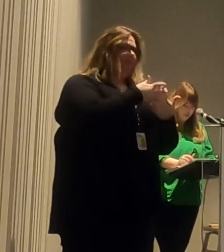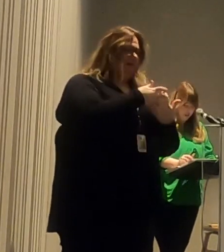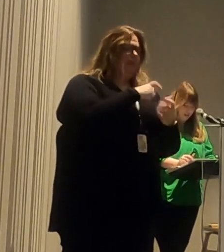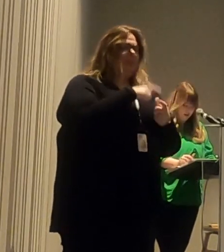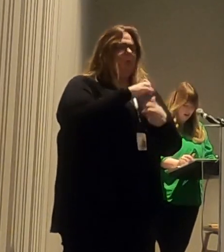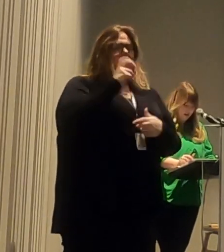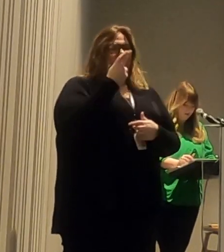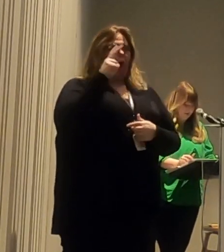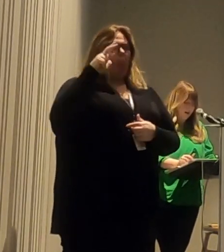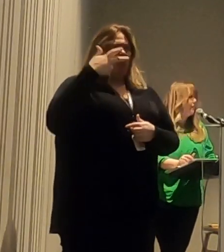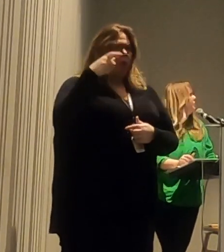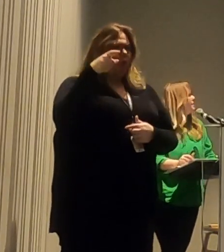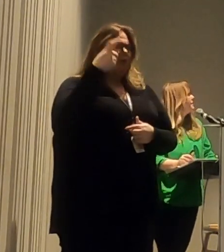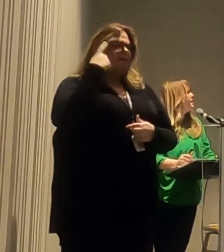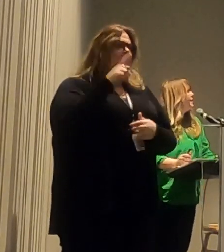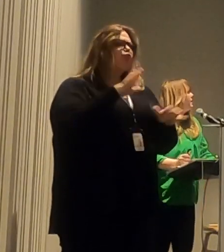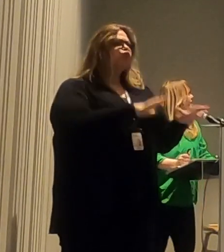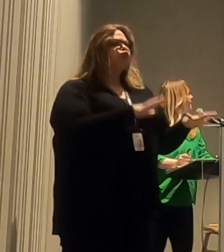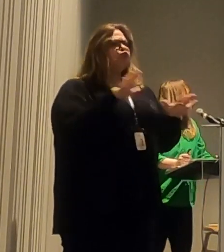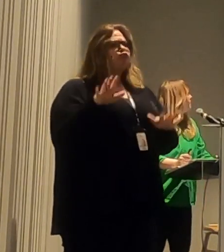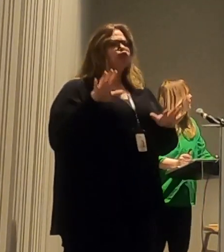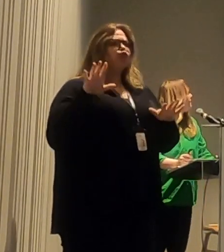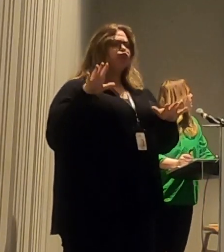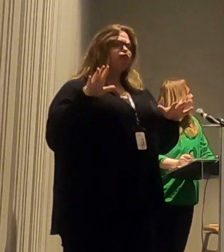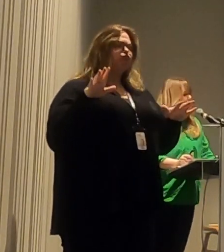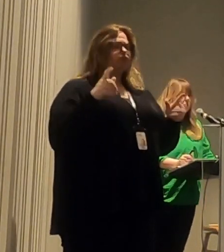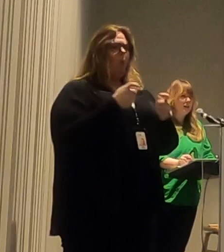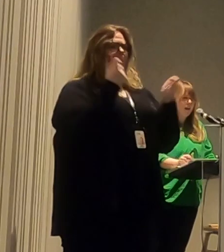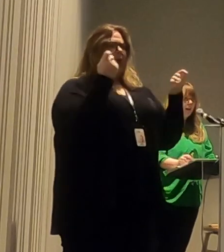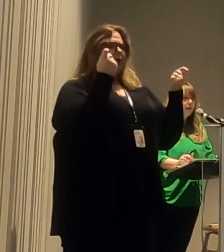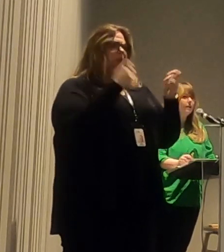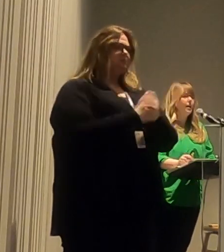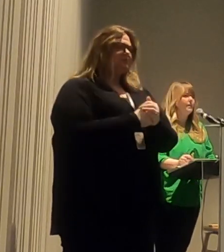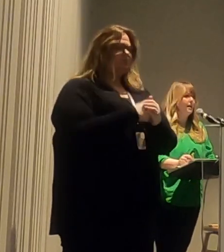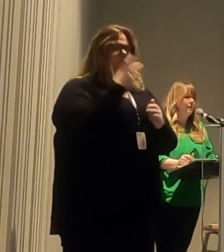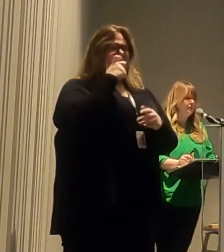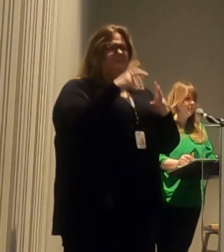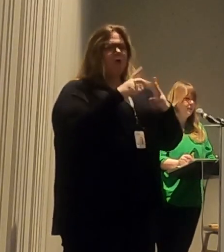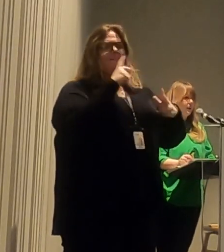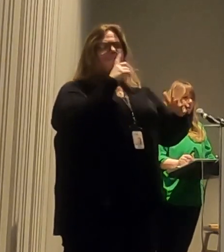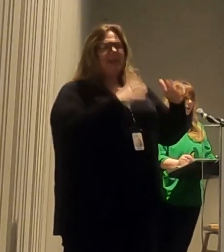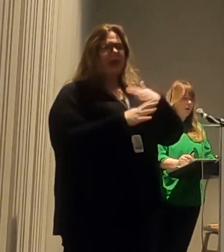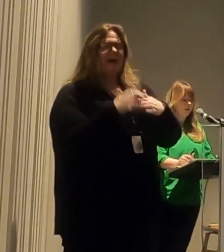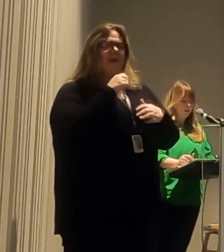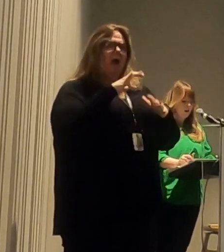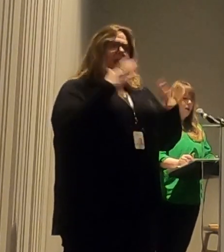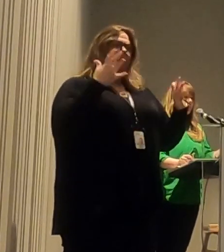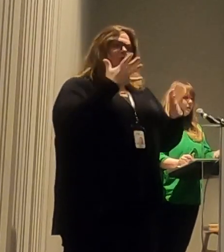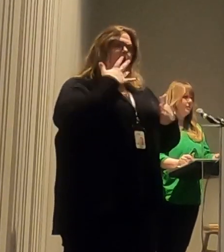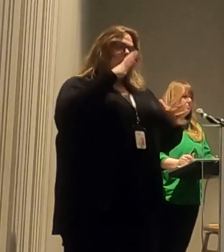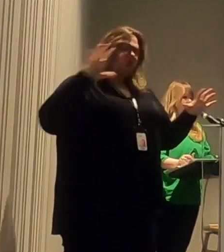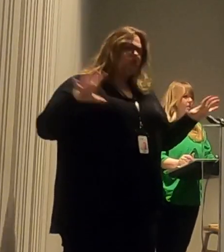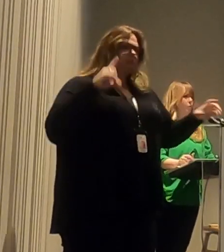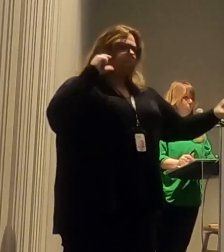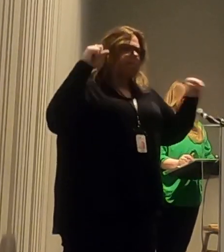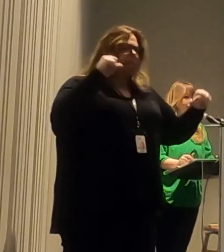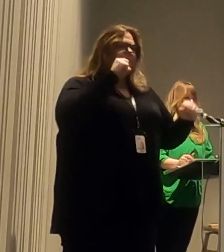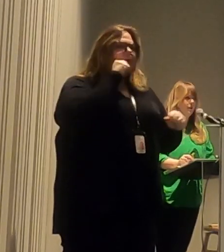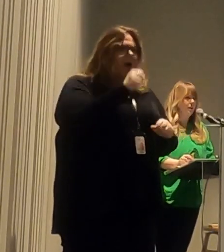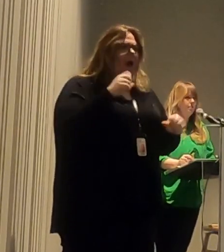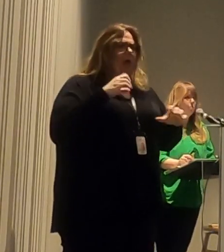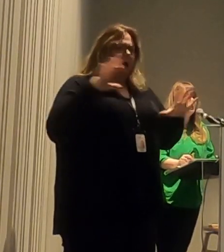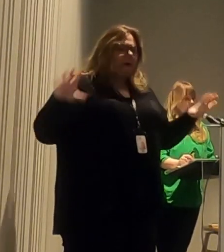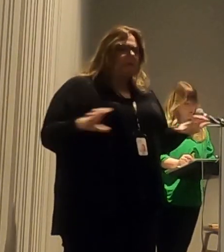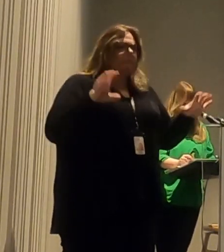somber occasion. And you can see there, it's sort of plain, not a lot of detail or color, so it would be